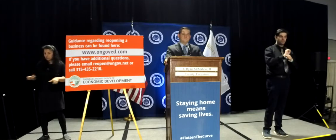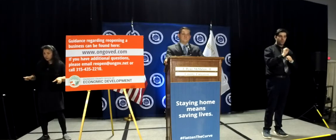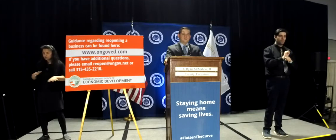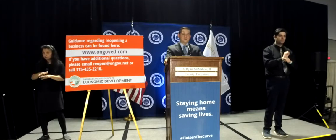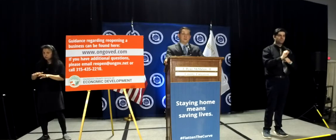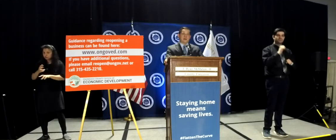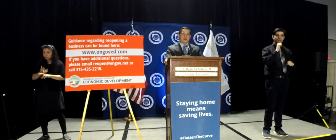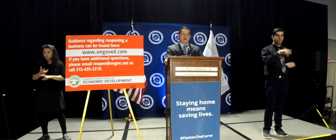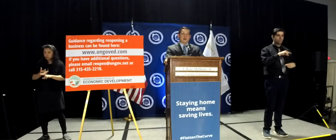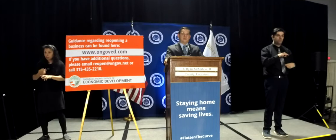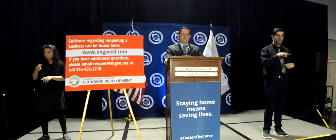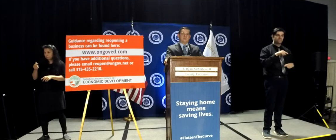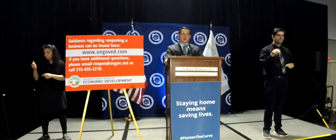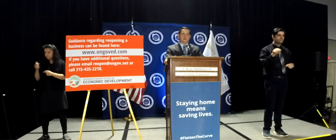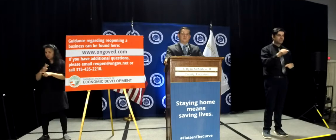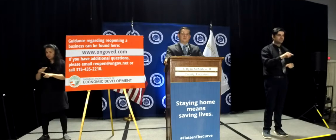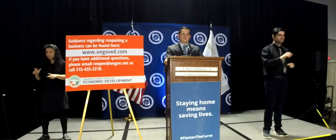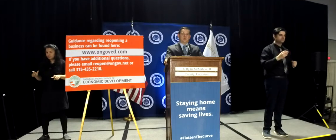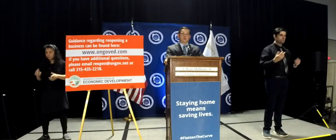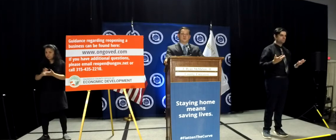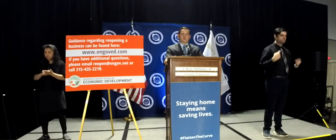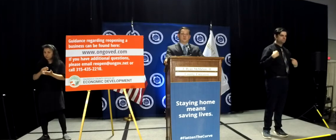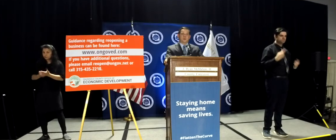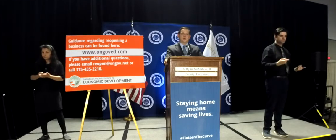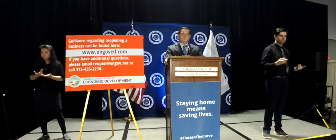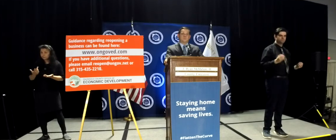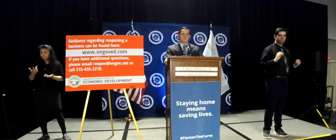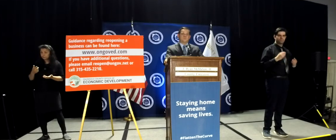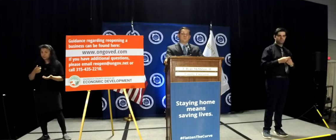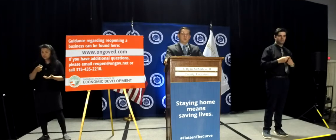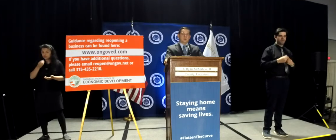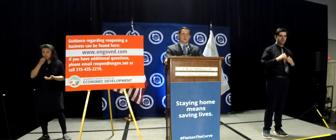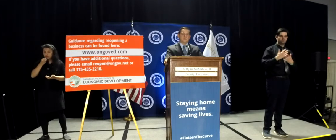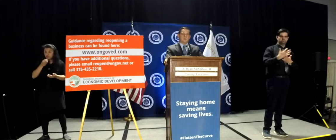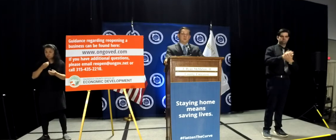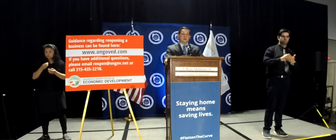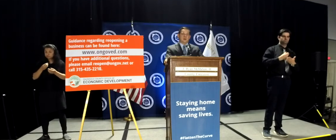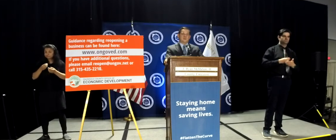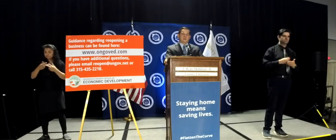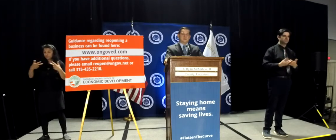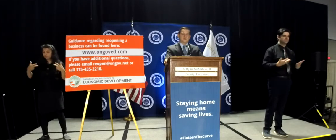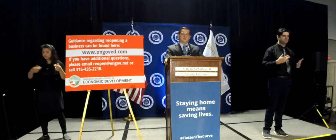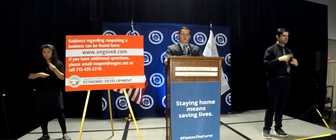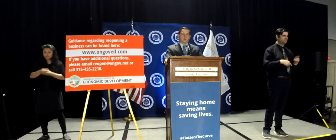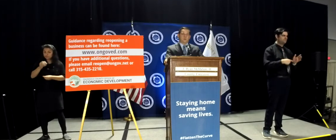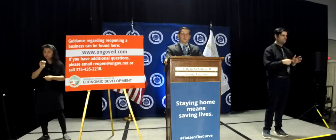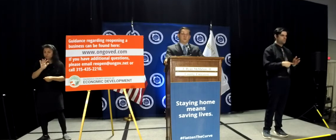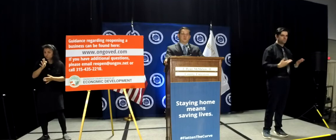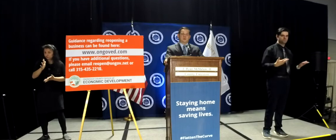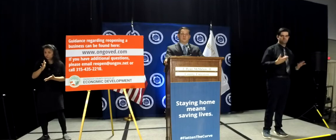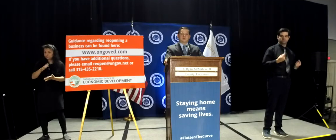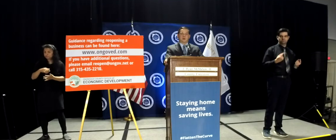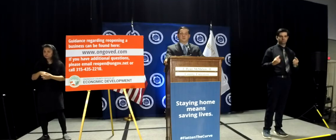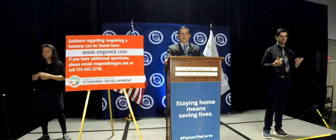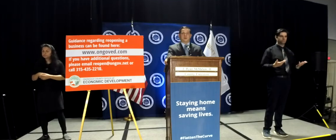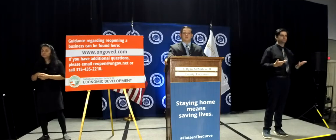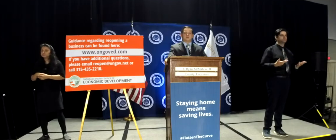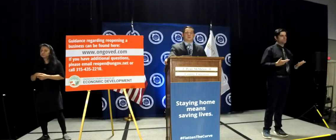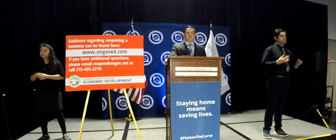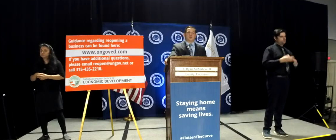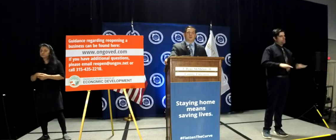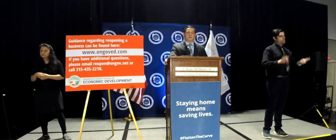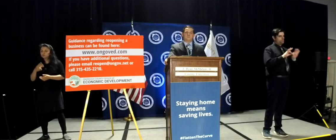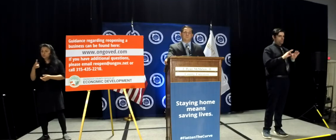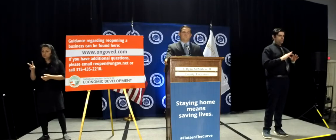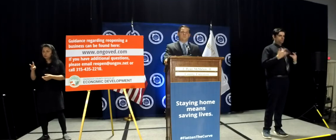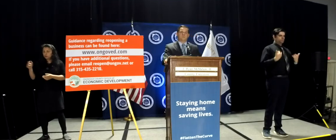means they might not have money for groceries over the weekend. I've said this before, but there's two types of calls in my office.